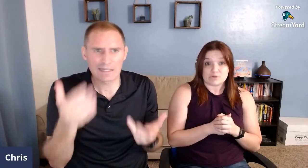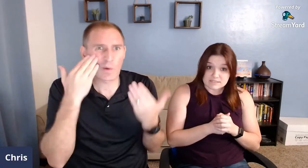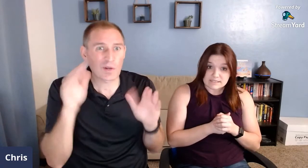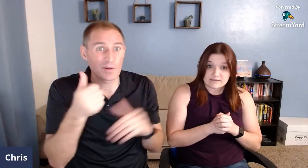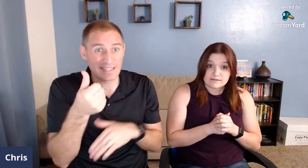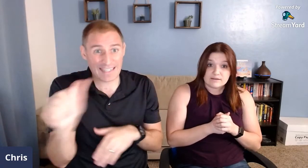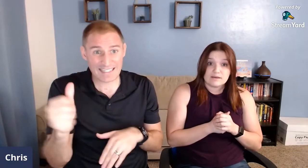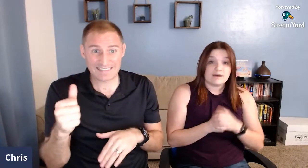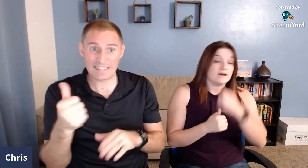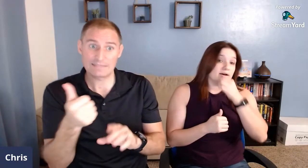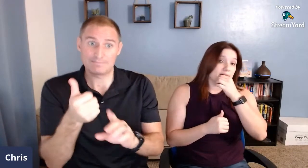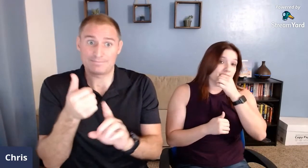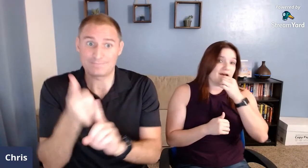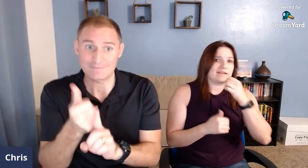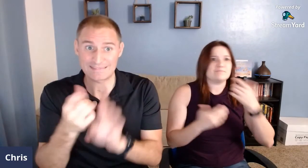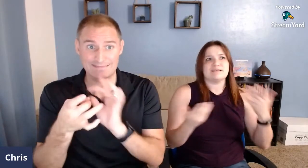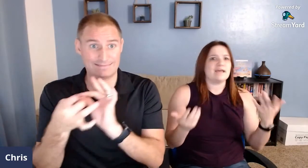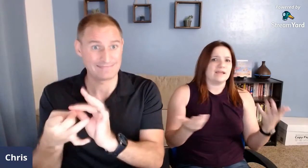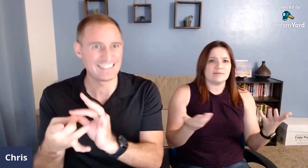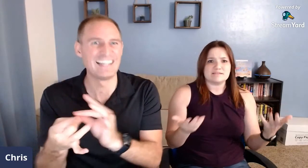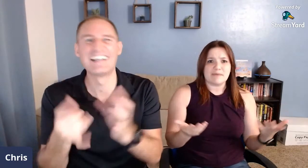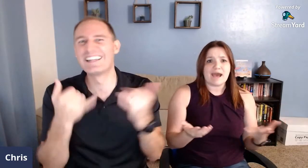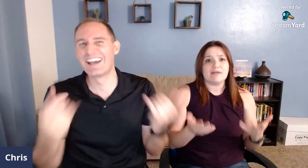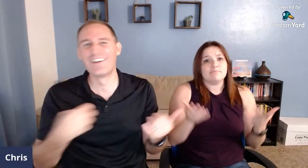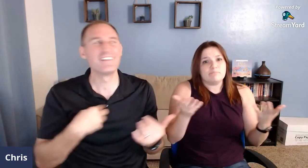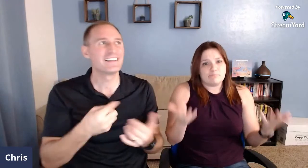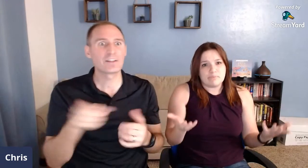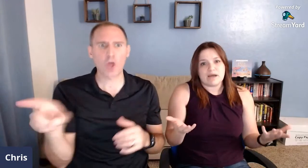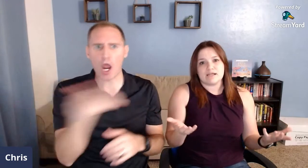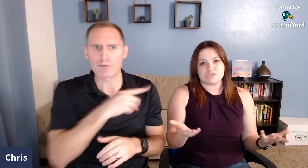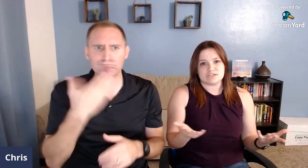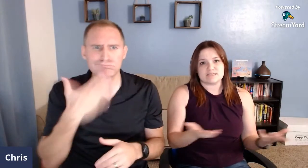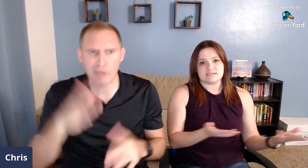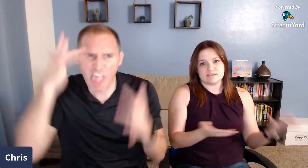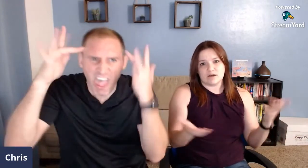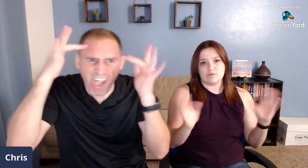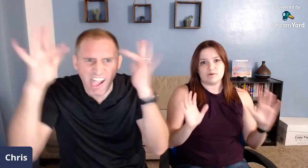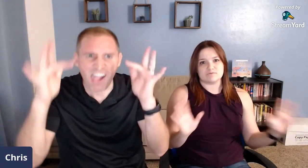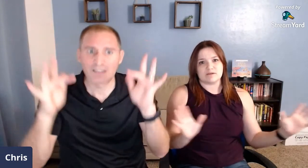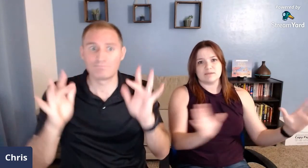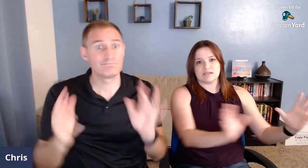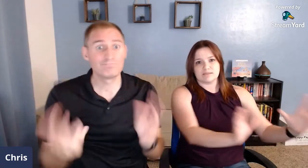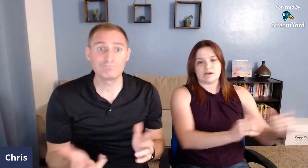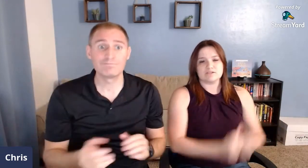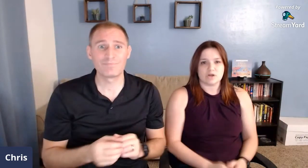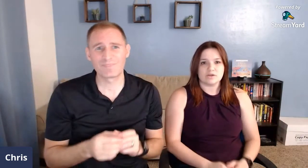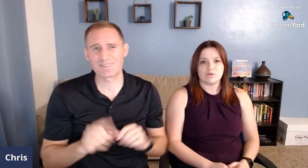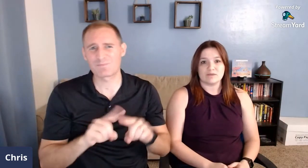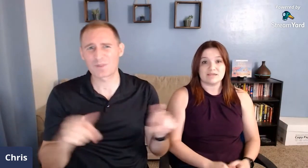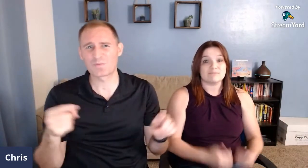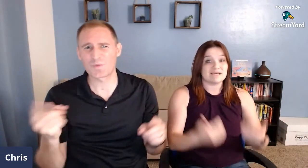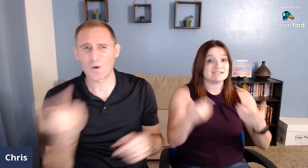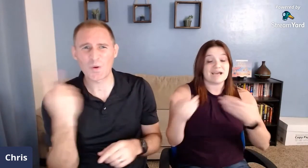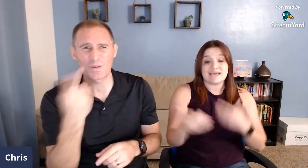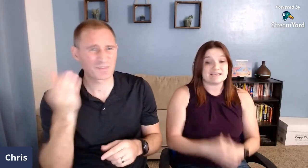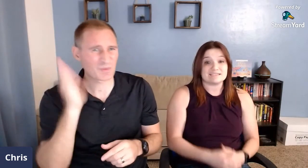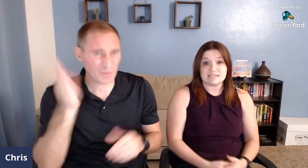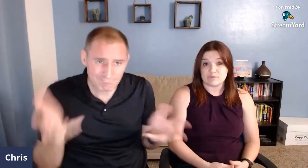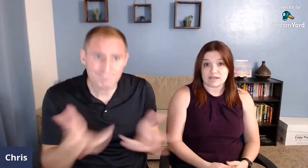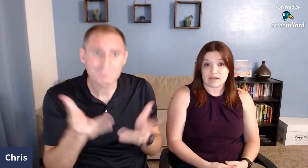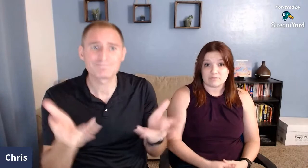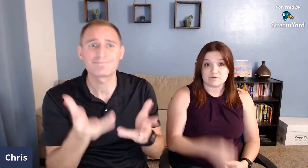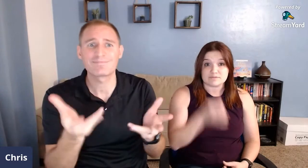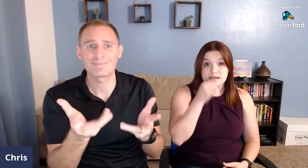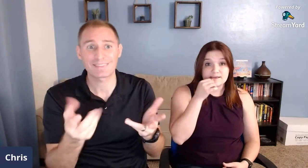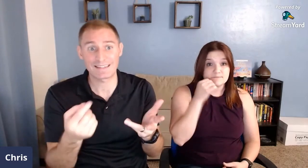anybody personally. Not that I'm saying anybody's bad, but it's just, as you know, we always recommend that the parents are there with them, because I can't